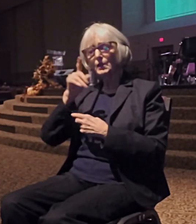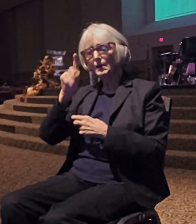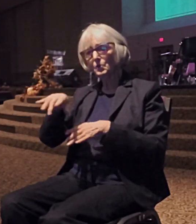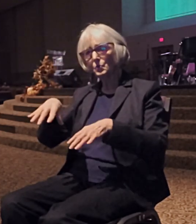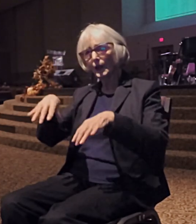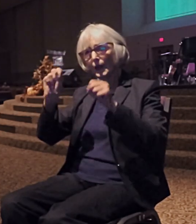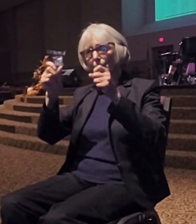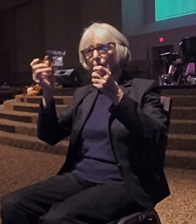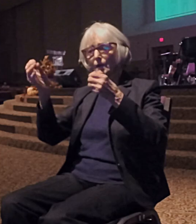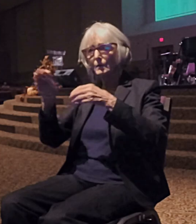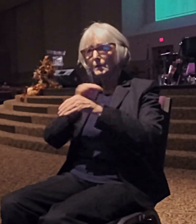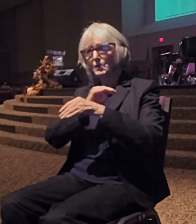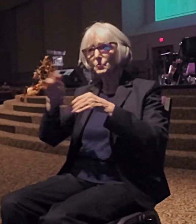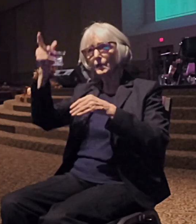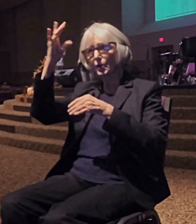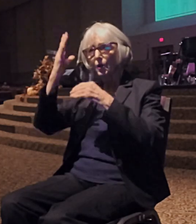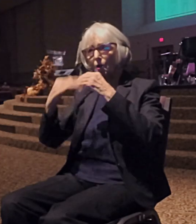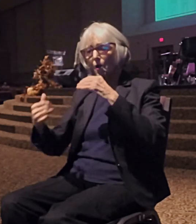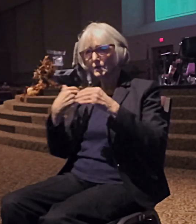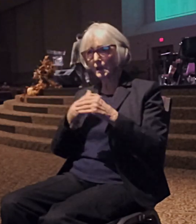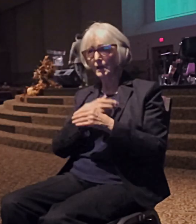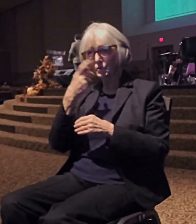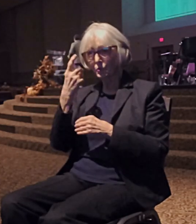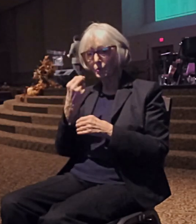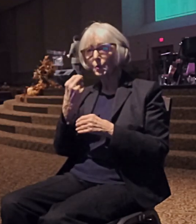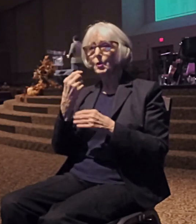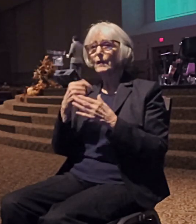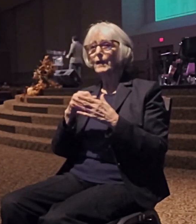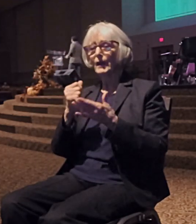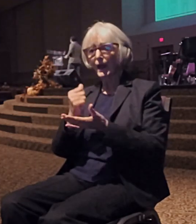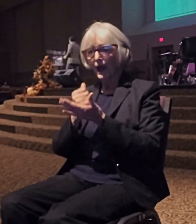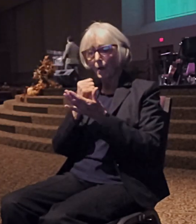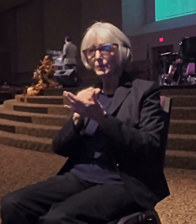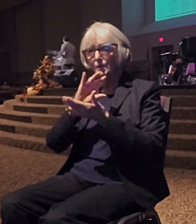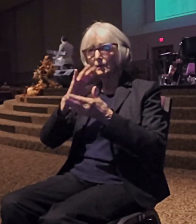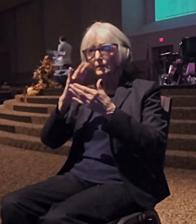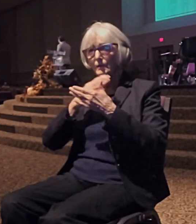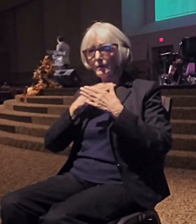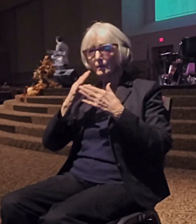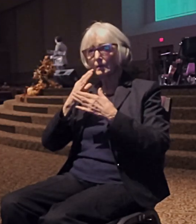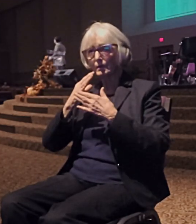ministry He's called us to. A ministry which grows the body into maturity.